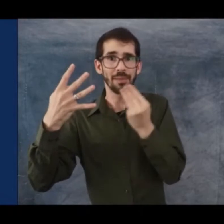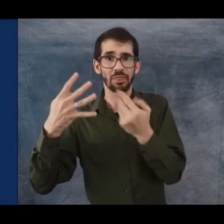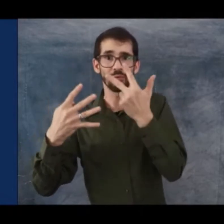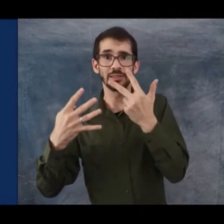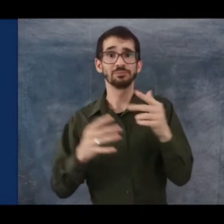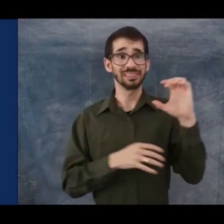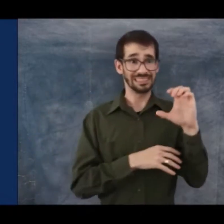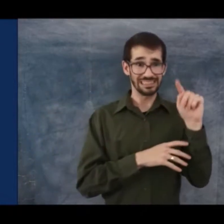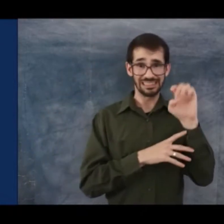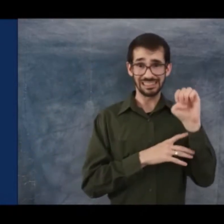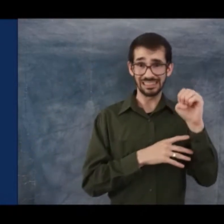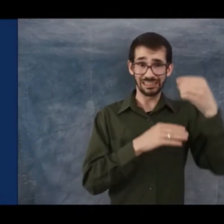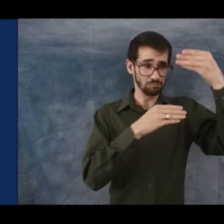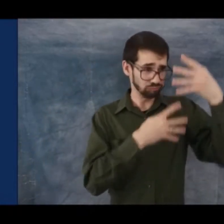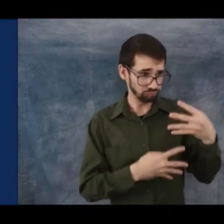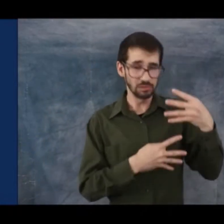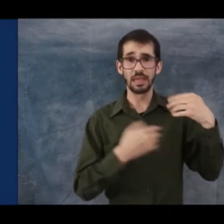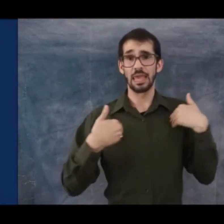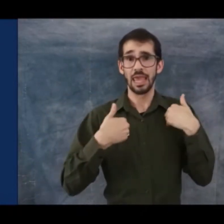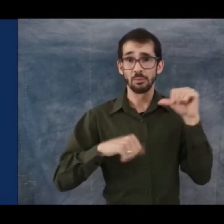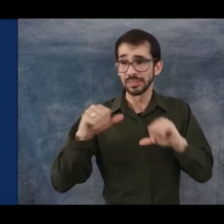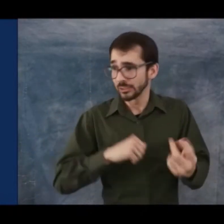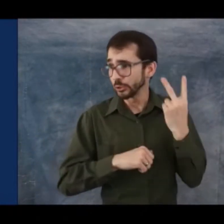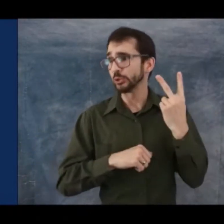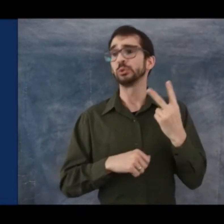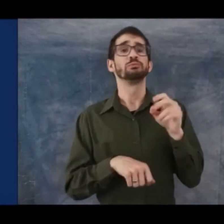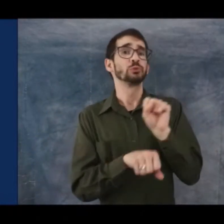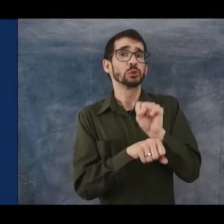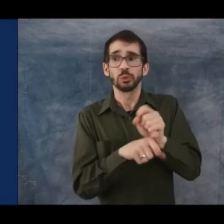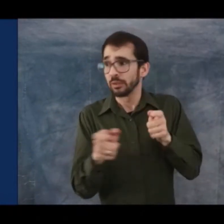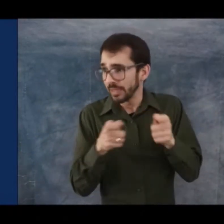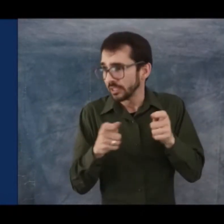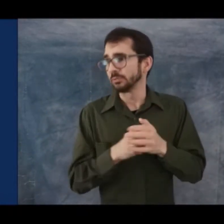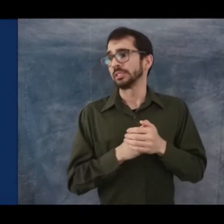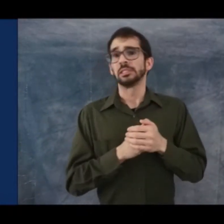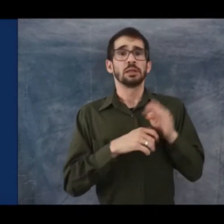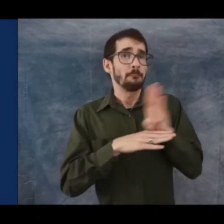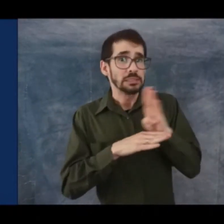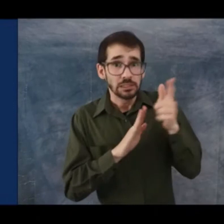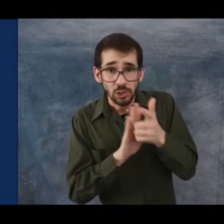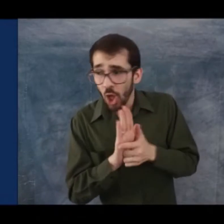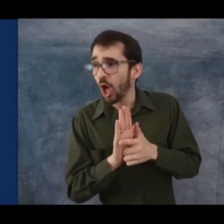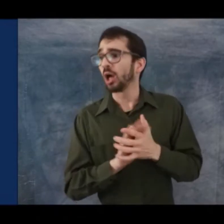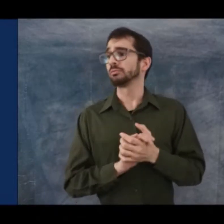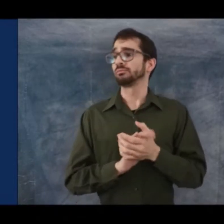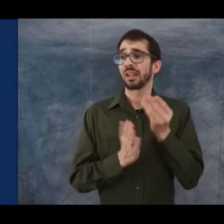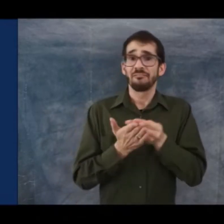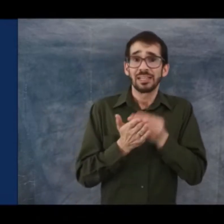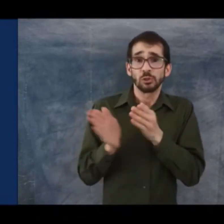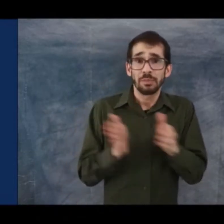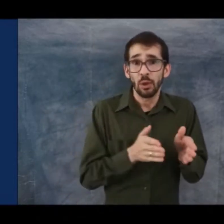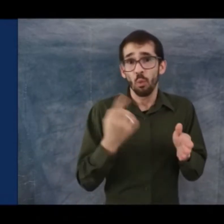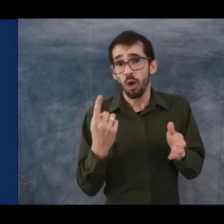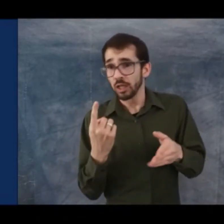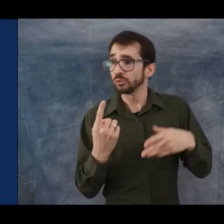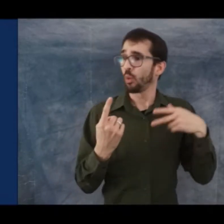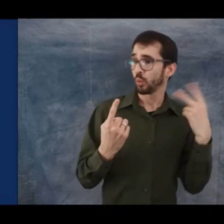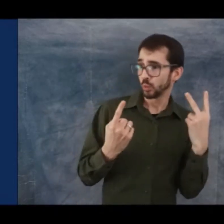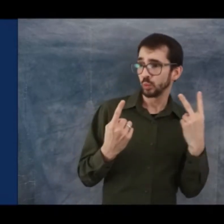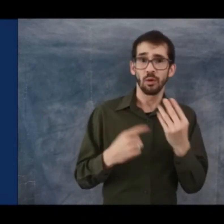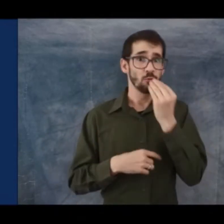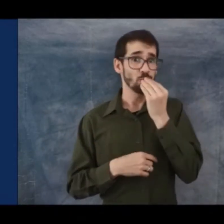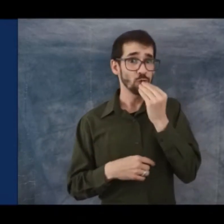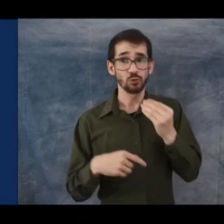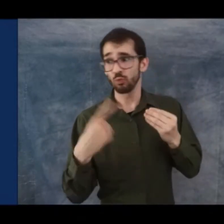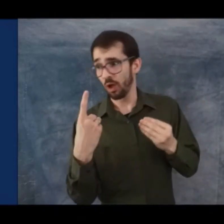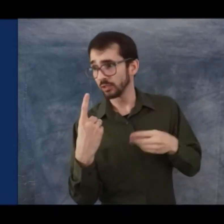courses include Animal Science 2, Career Management, Business Law, Financial Planning 1, Financial Planning 2, Foods 1,